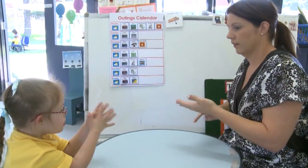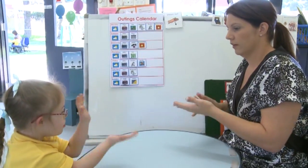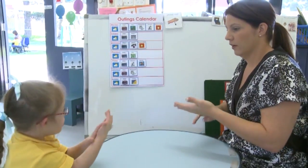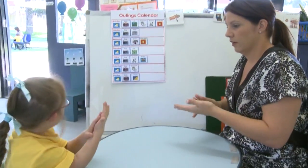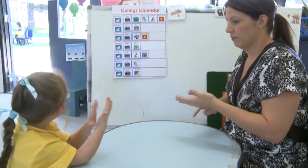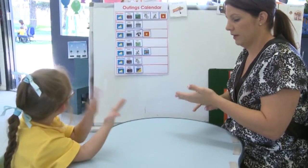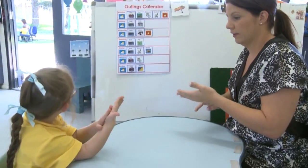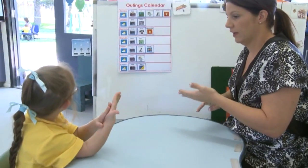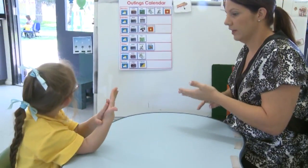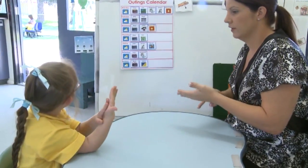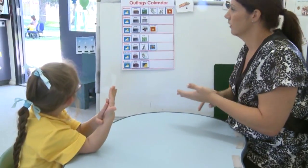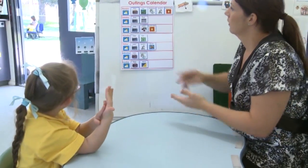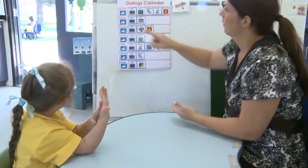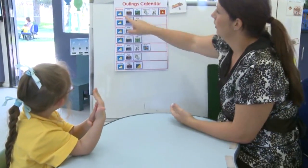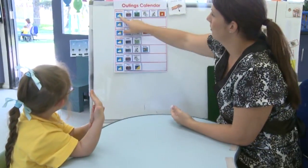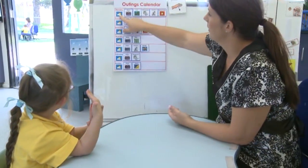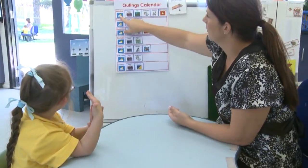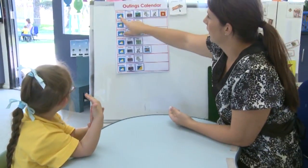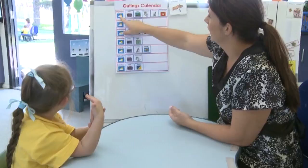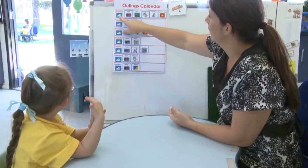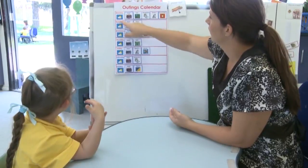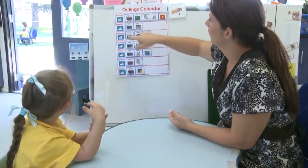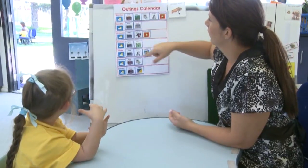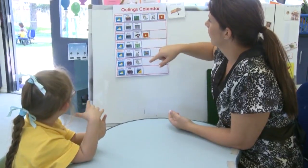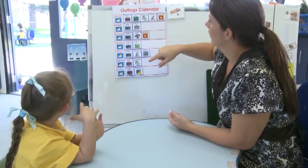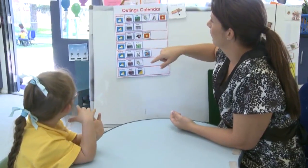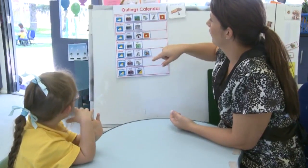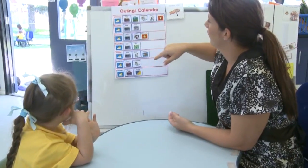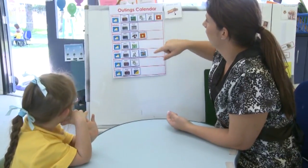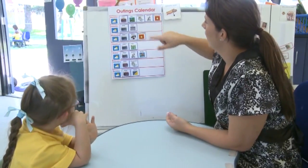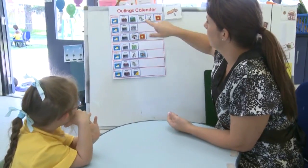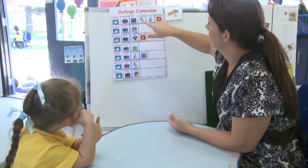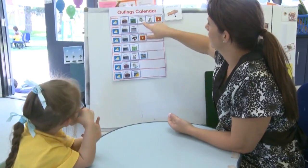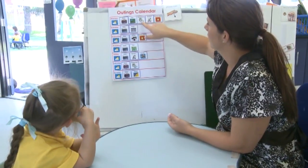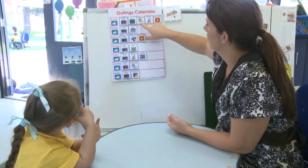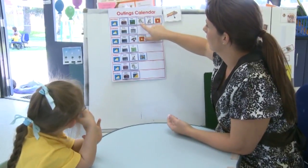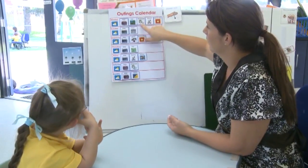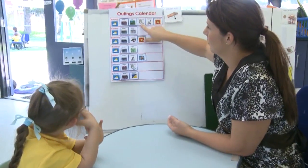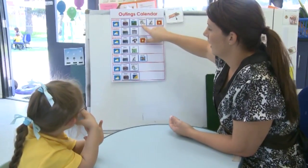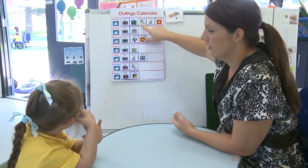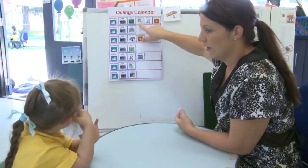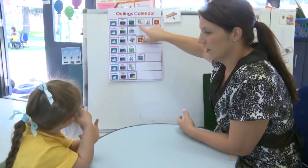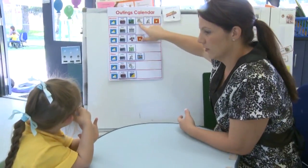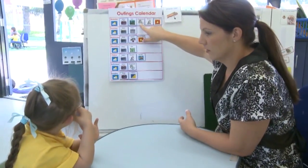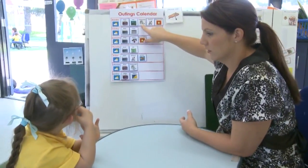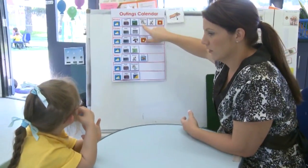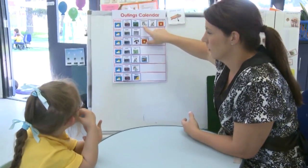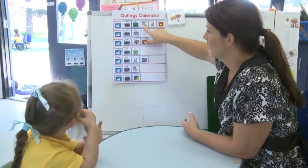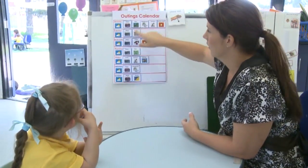past, present and future. You can mark main activities, appointments, holidays, events, trips and other